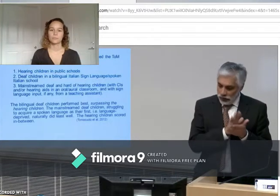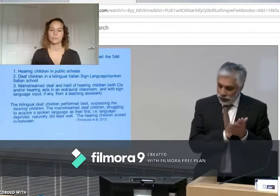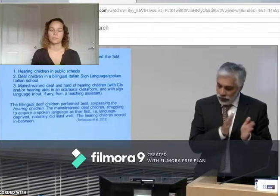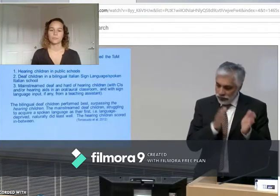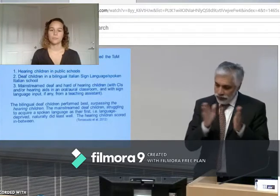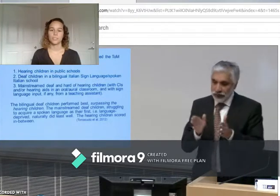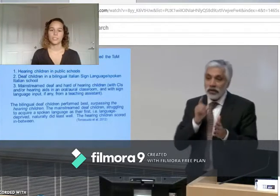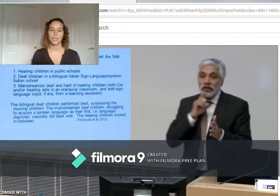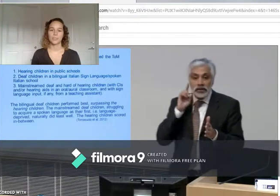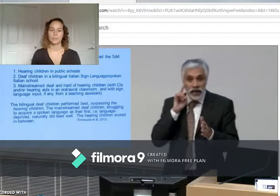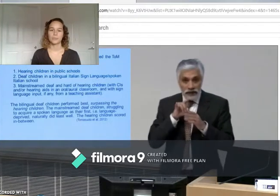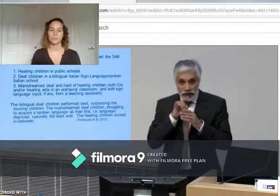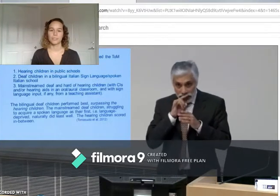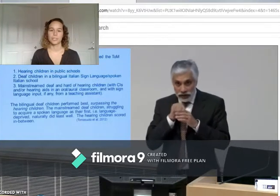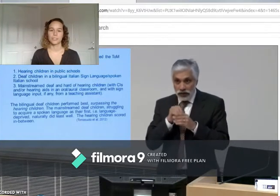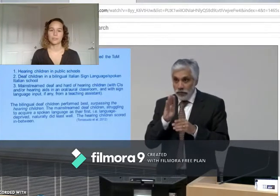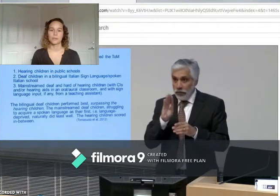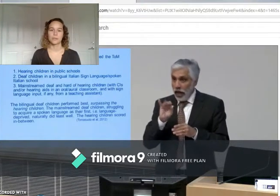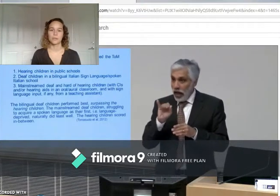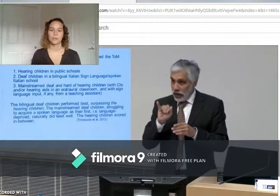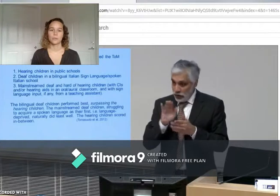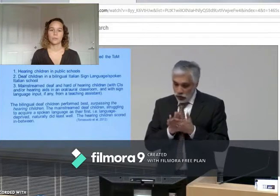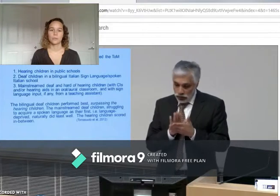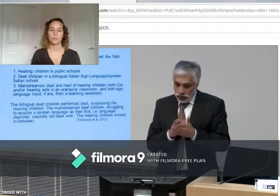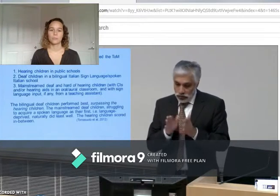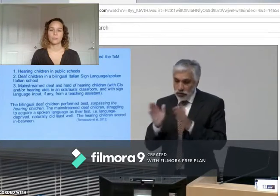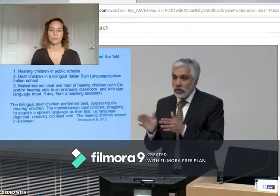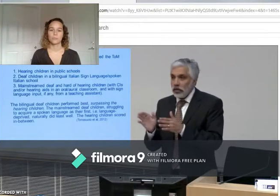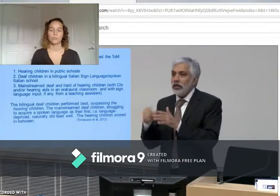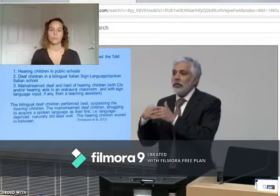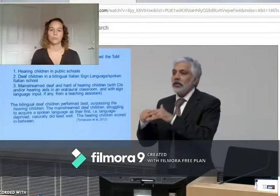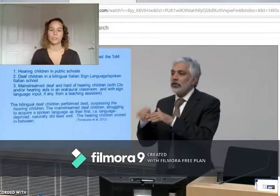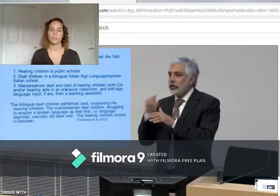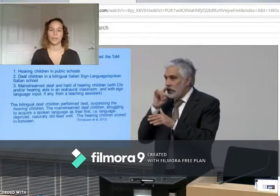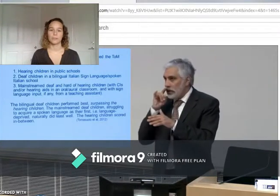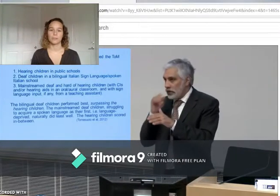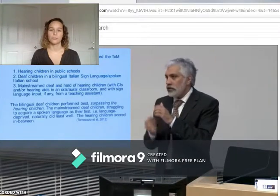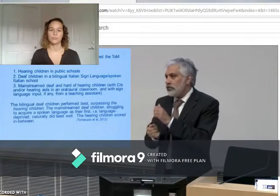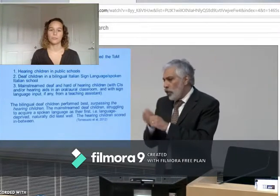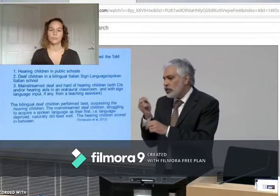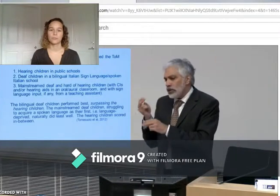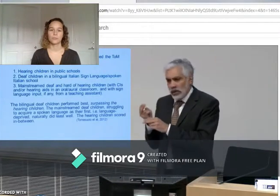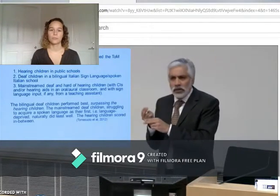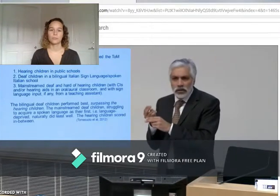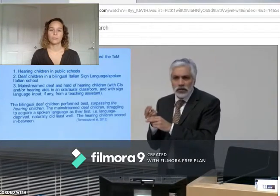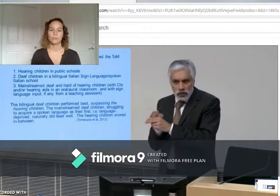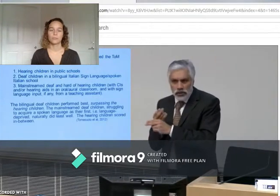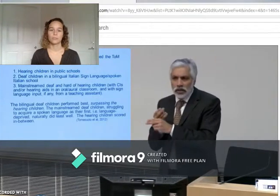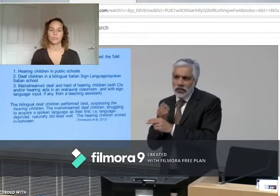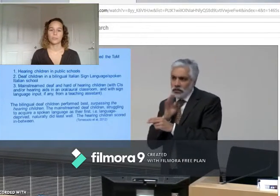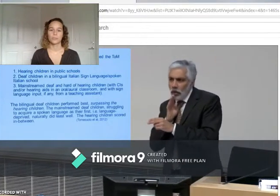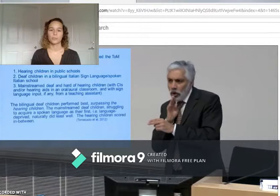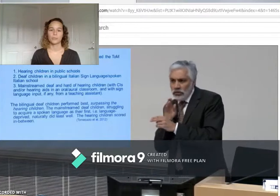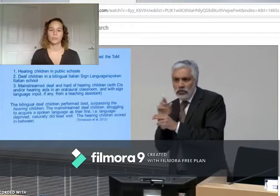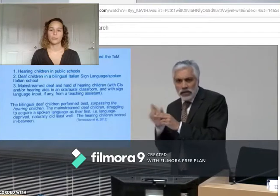She had three groups of kids. One group went to a bilingual school.